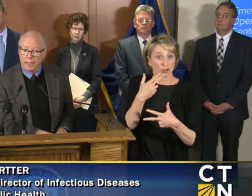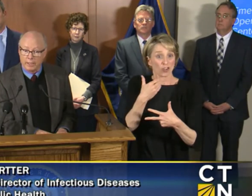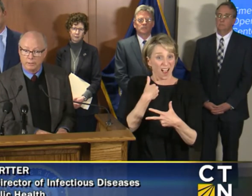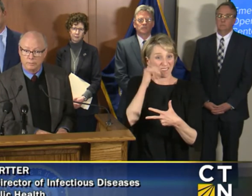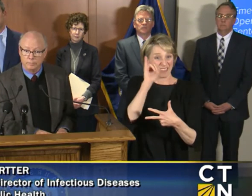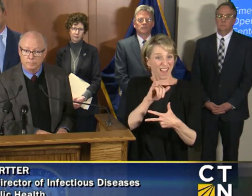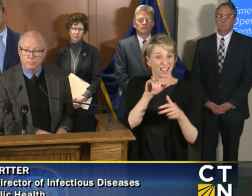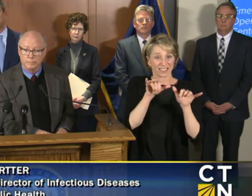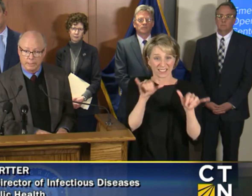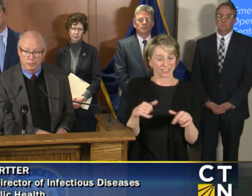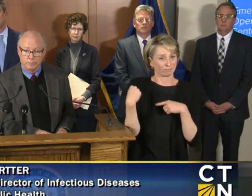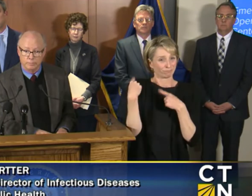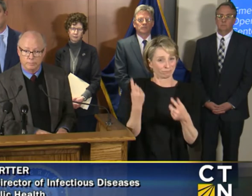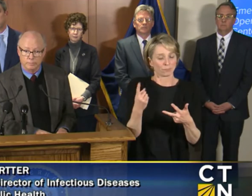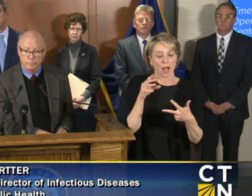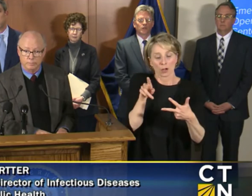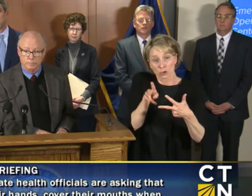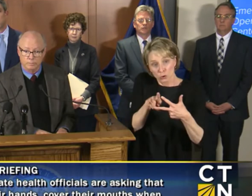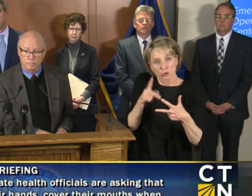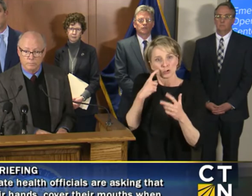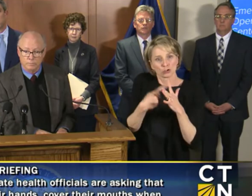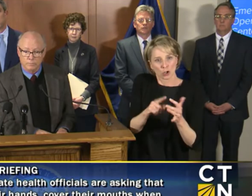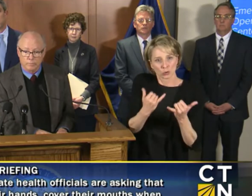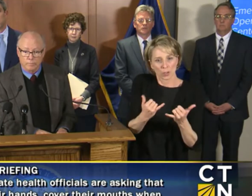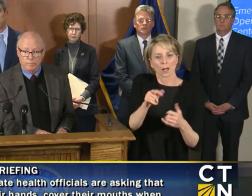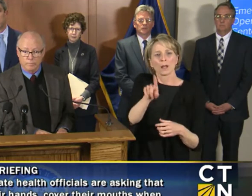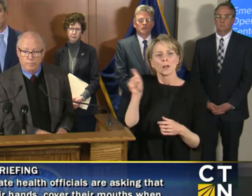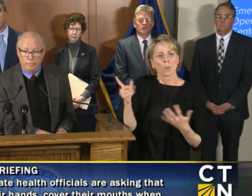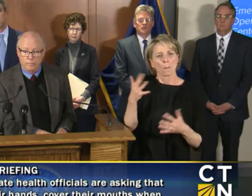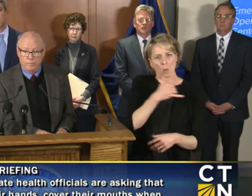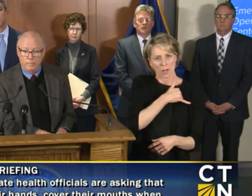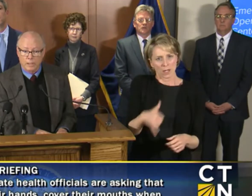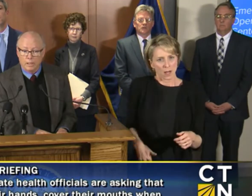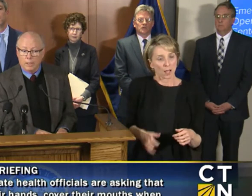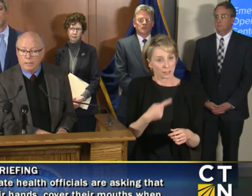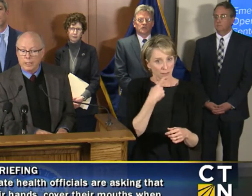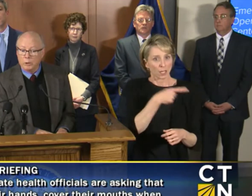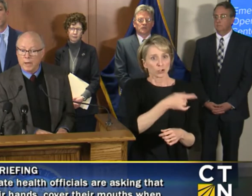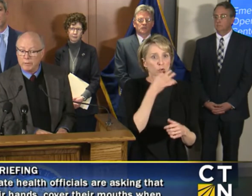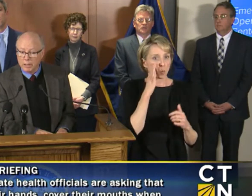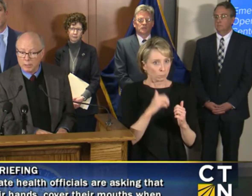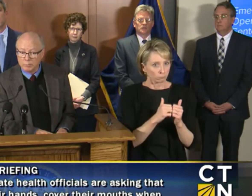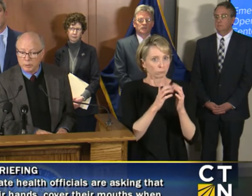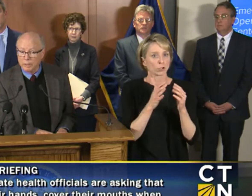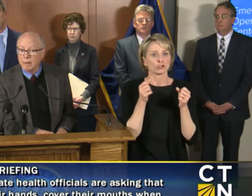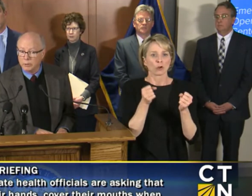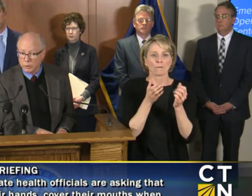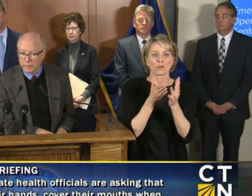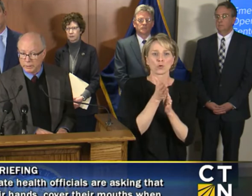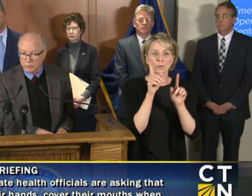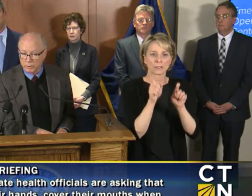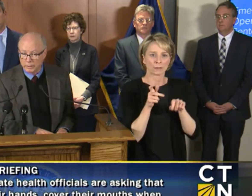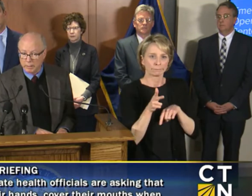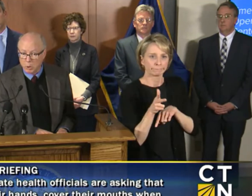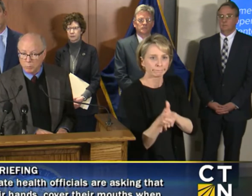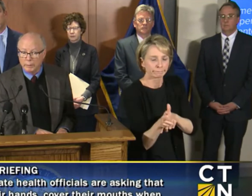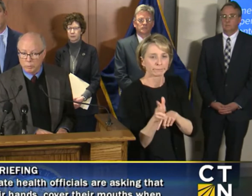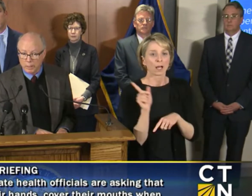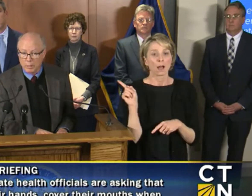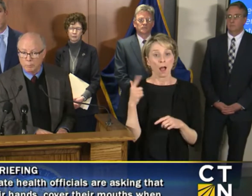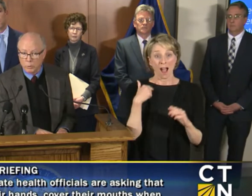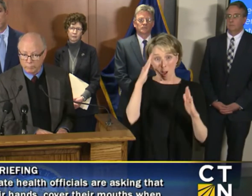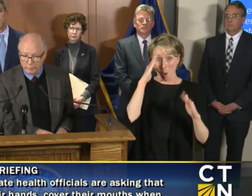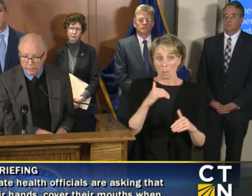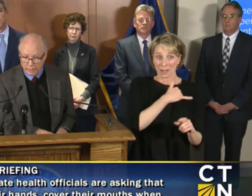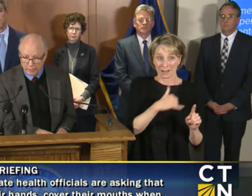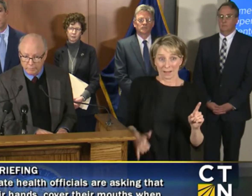started today. Yes. What's the status of Yale New Haven? You said they'd be up pretty quick. Yale New Haven Hospital Laboratory is the one that I'm hoping will